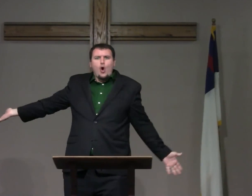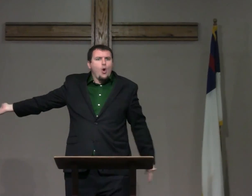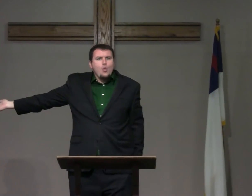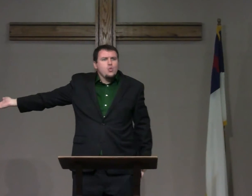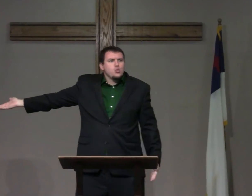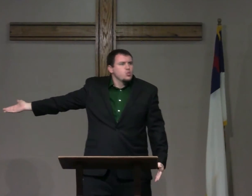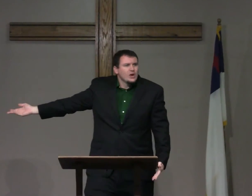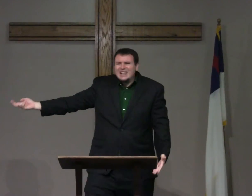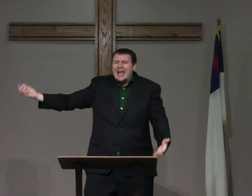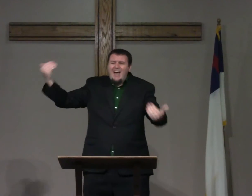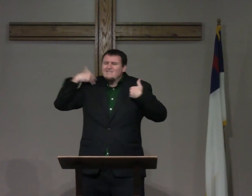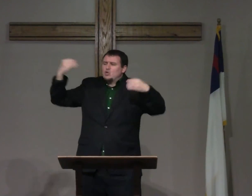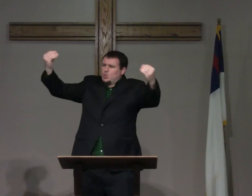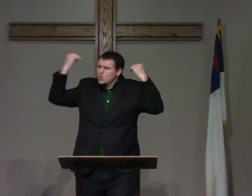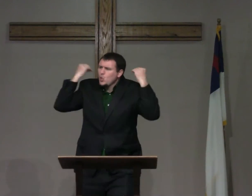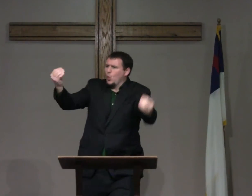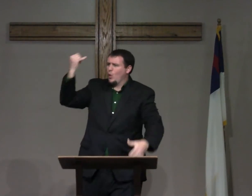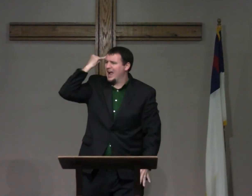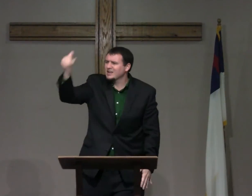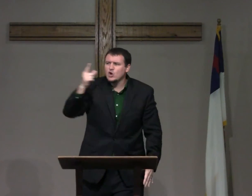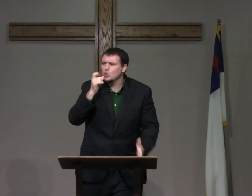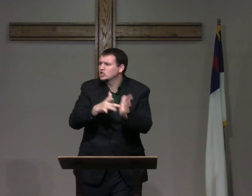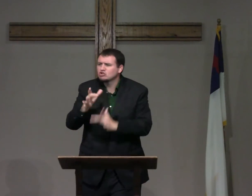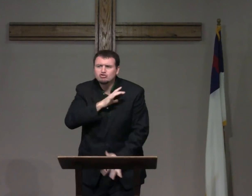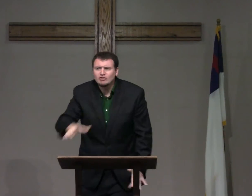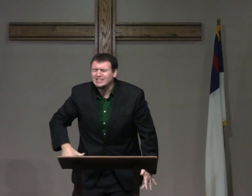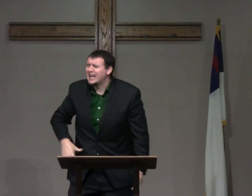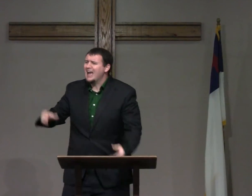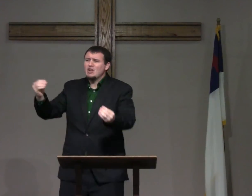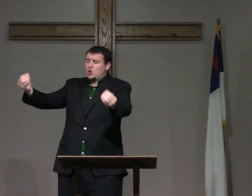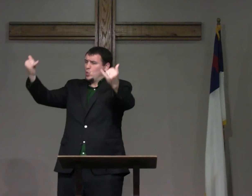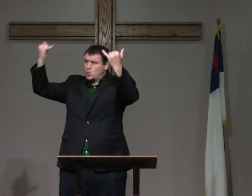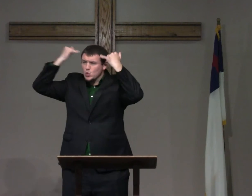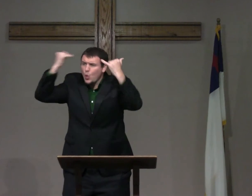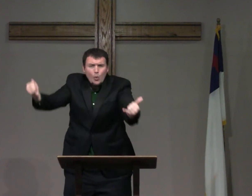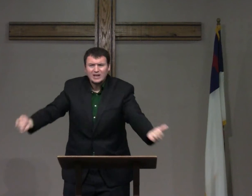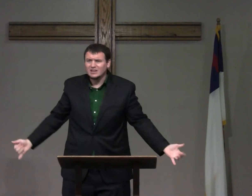Because he doesn't know. He doesn't know to do that. He has no idea who Jesus is.